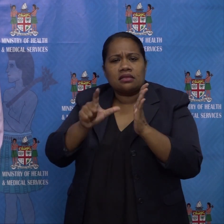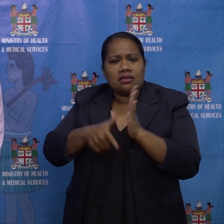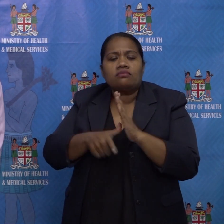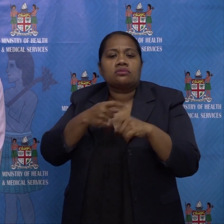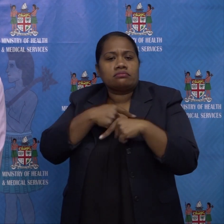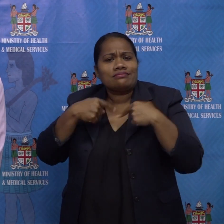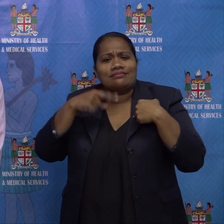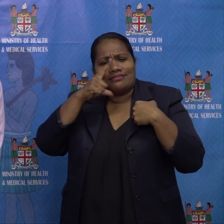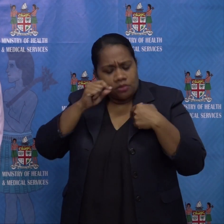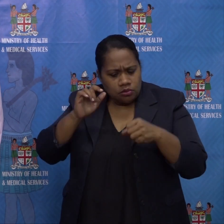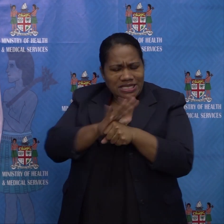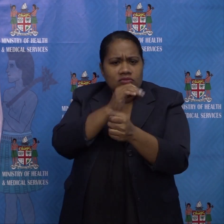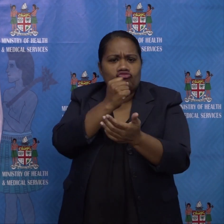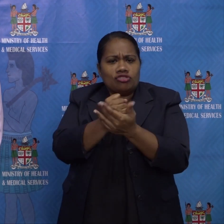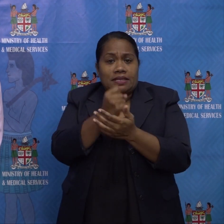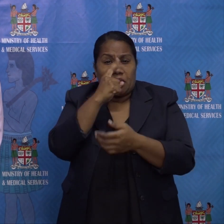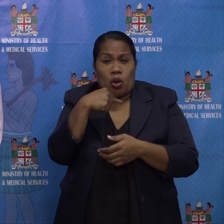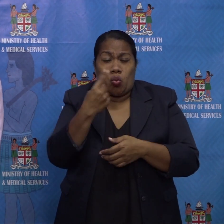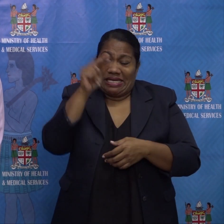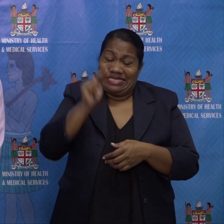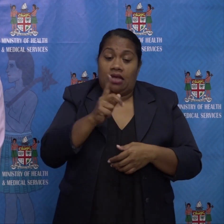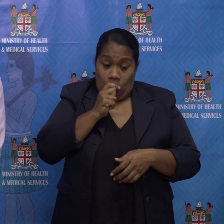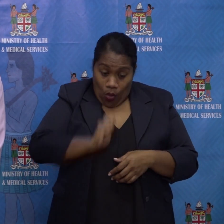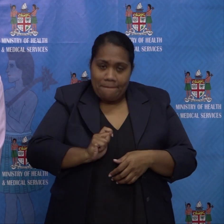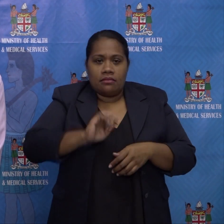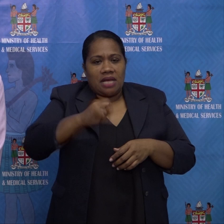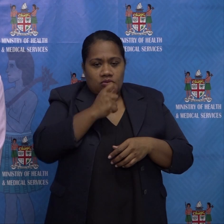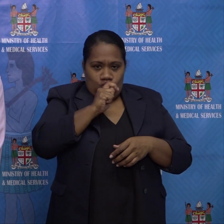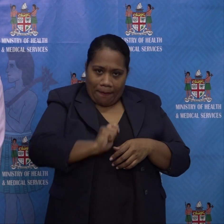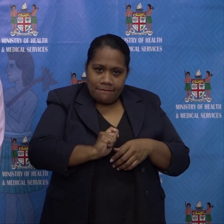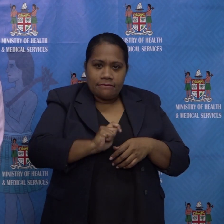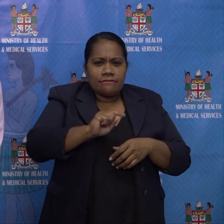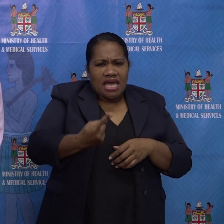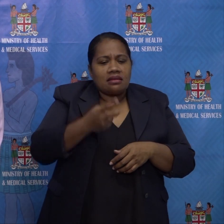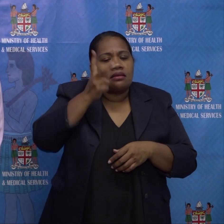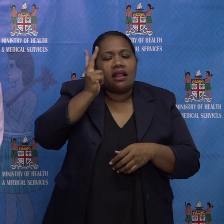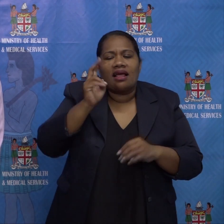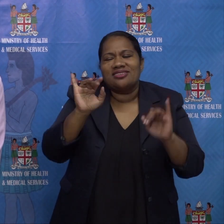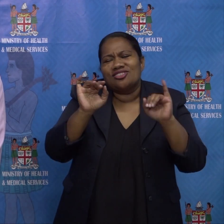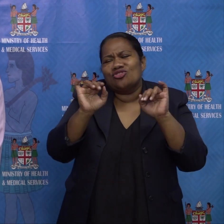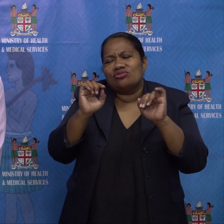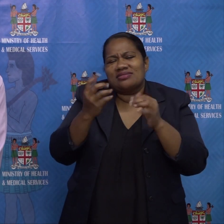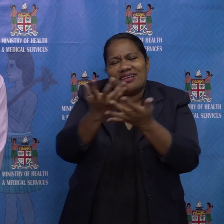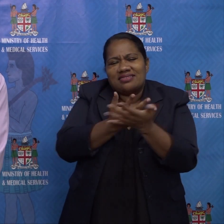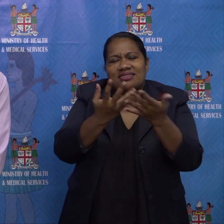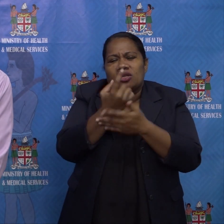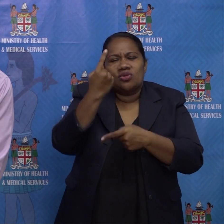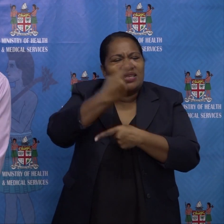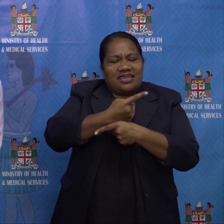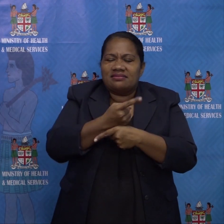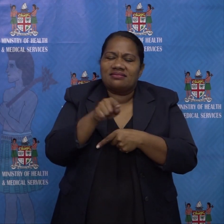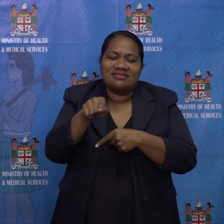can make sure that people who need to be swabbed get swabbed. But again, that's not an issue for our discussion tonight. It will be something that we discuss